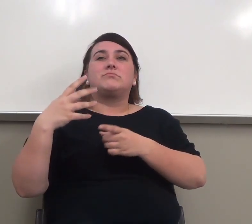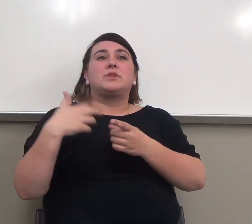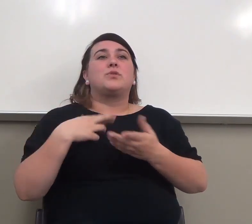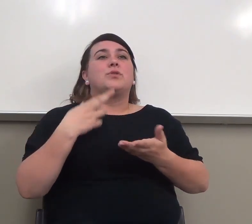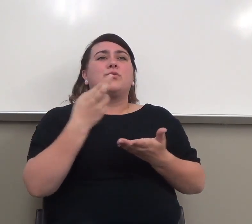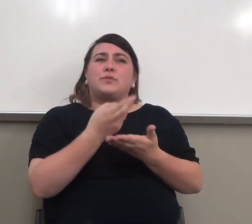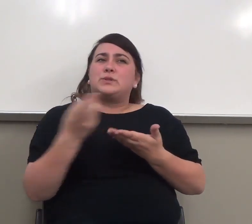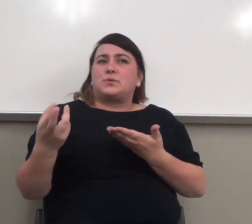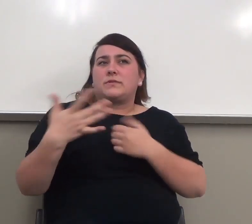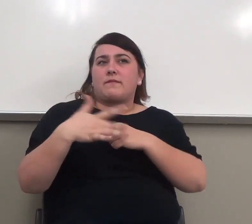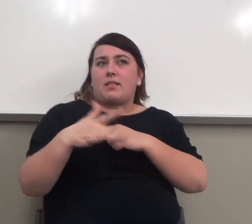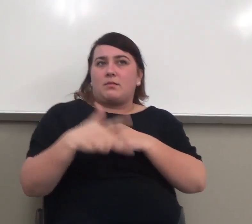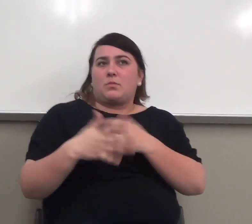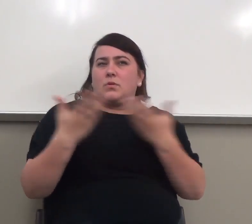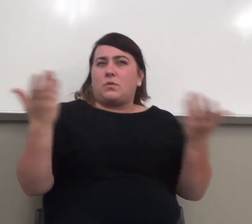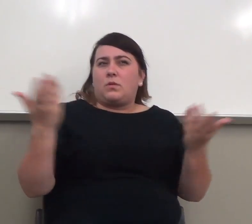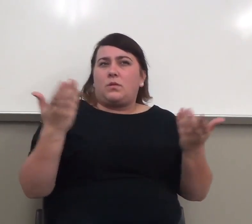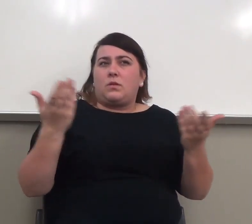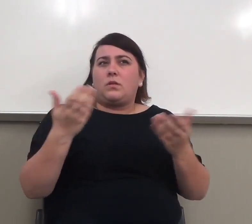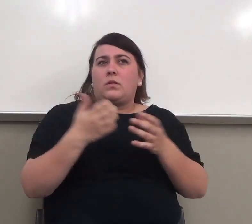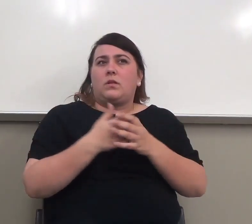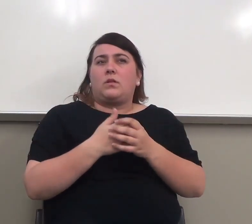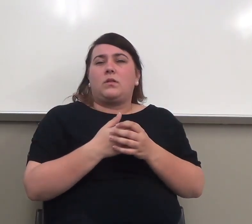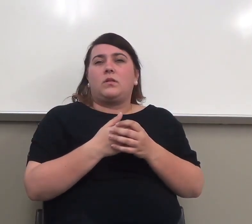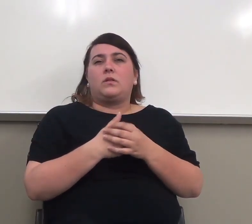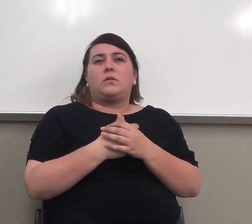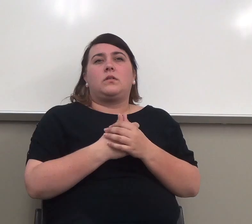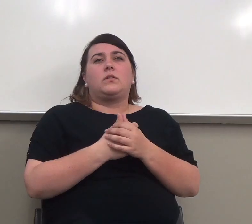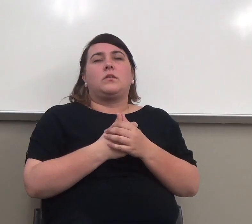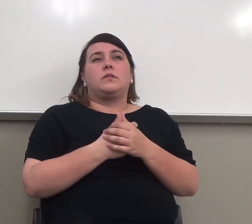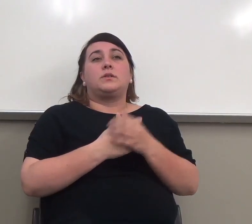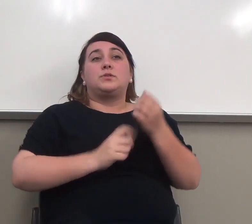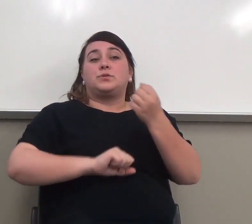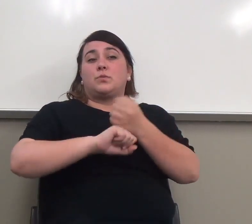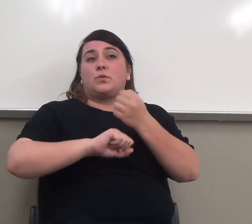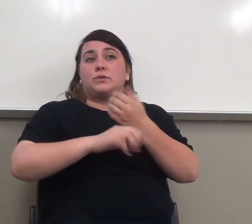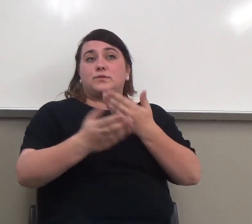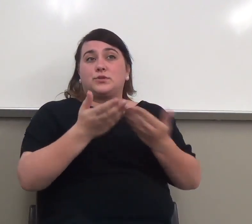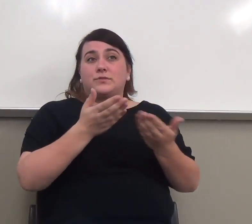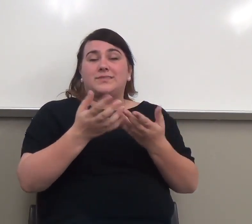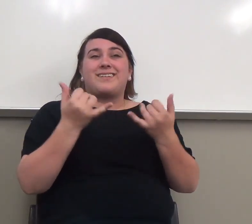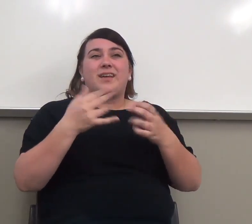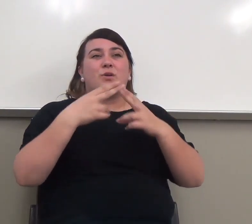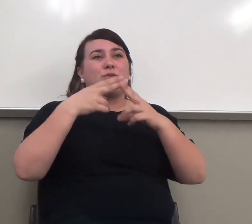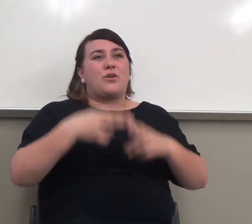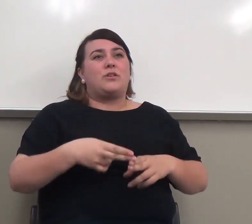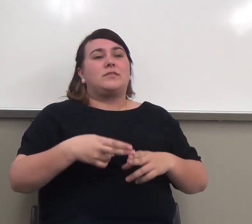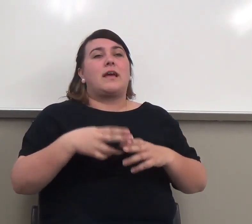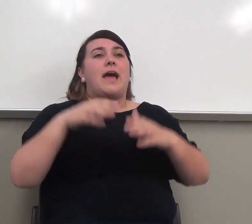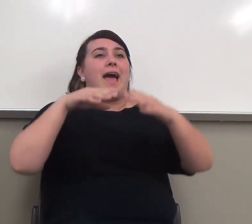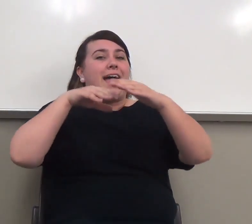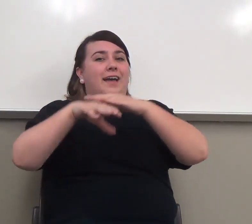resources that are available to students on campus. Supportive services is now called the Access